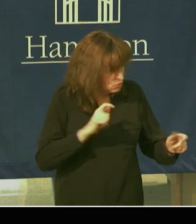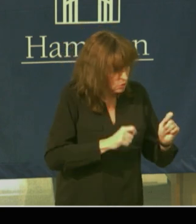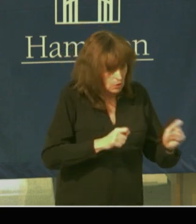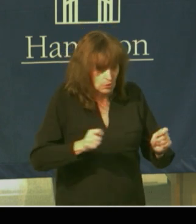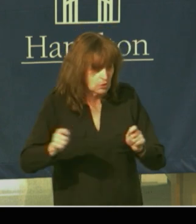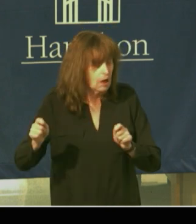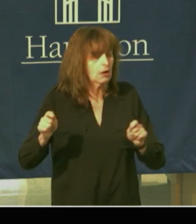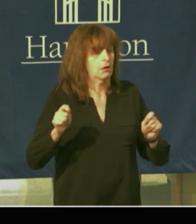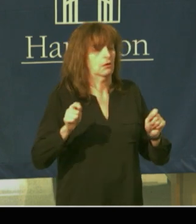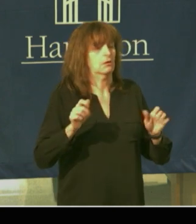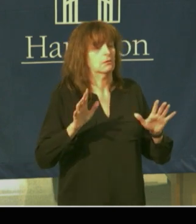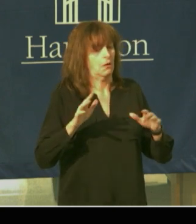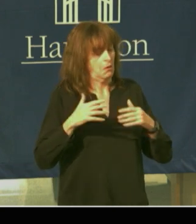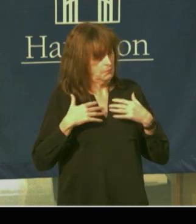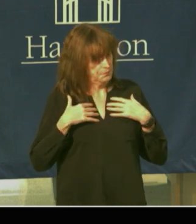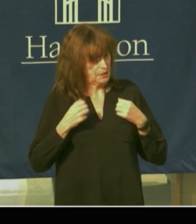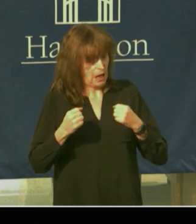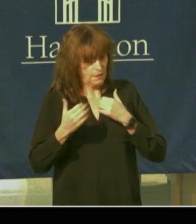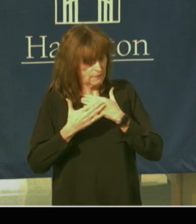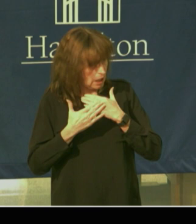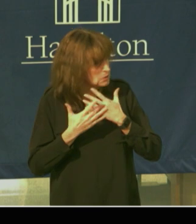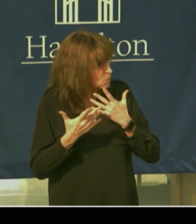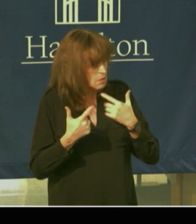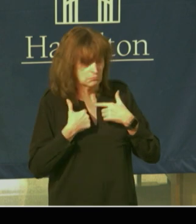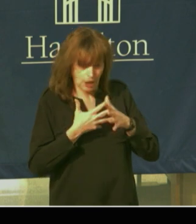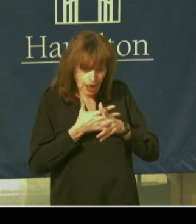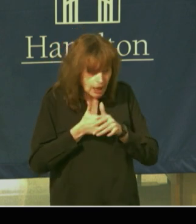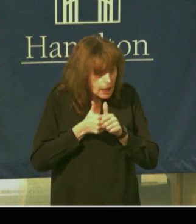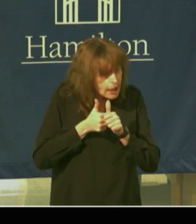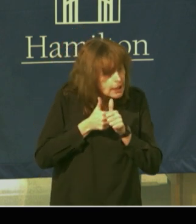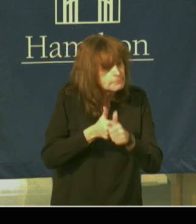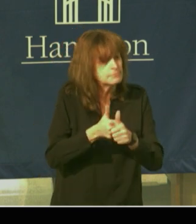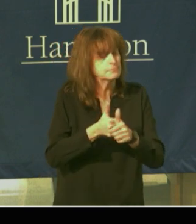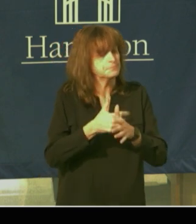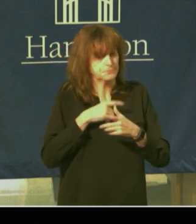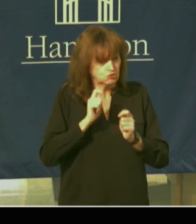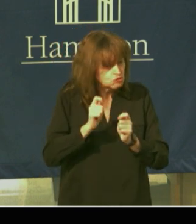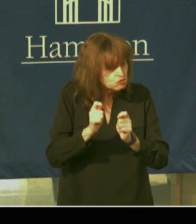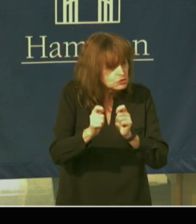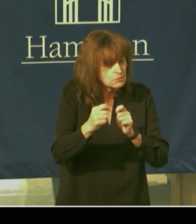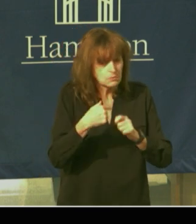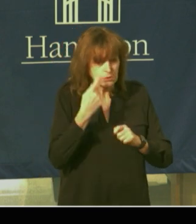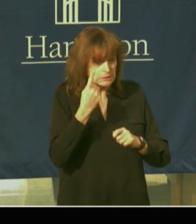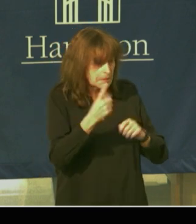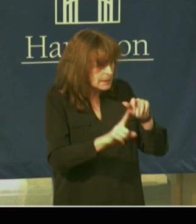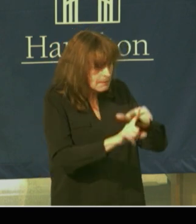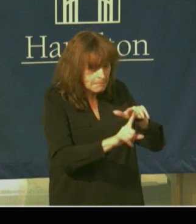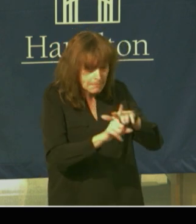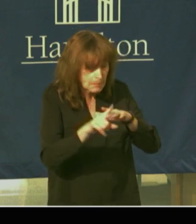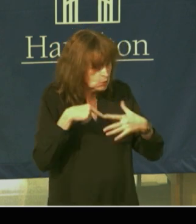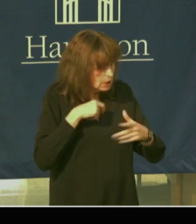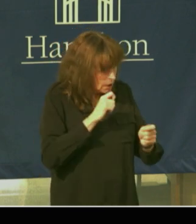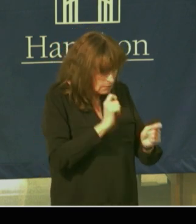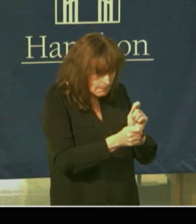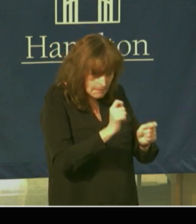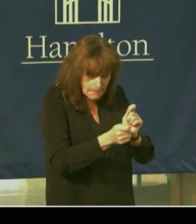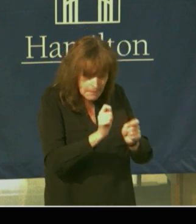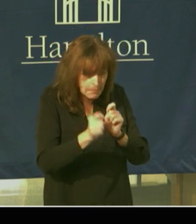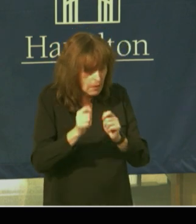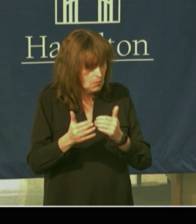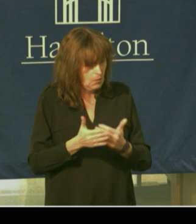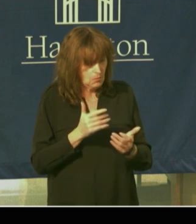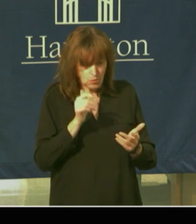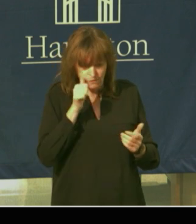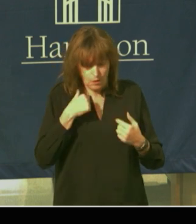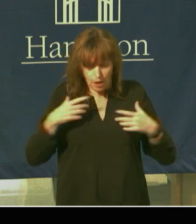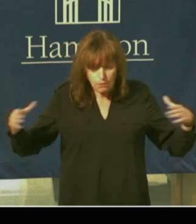health. So what we saw was things changing on an almost daily basis and our ability to react. We immediately limited opportunities